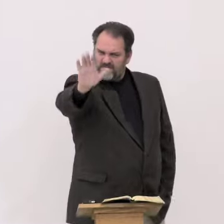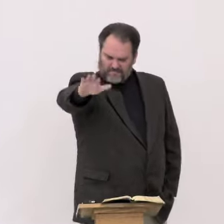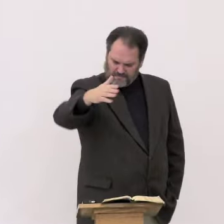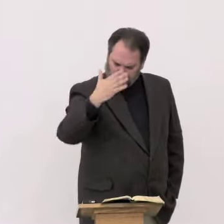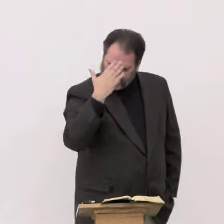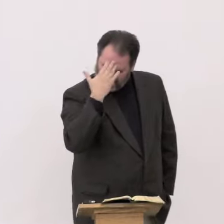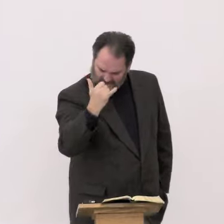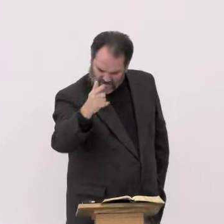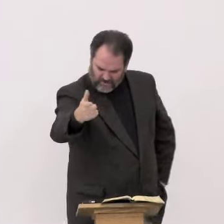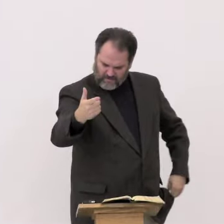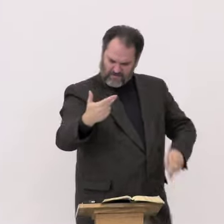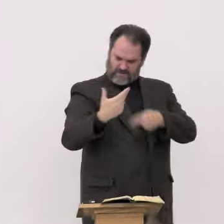Jesus was straightforward about this.